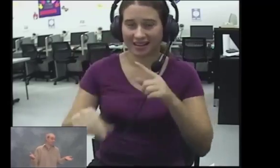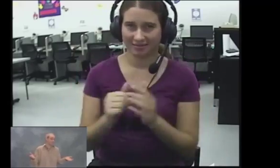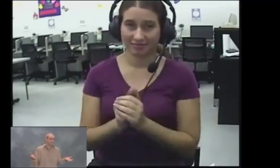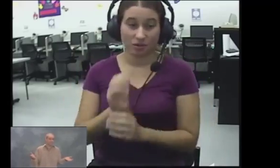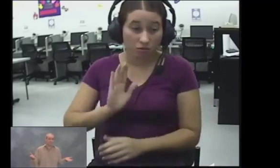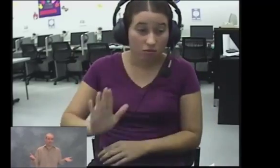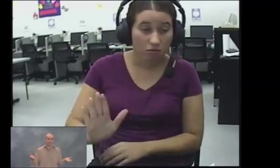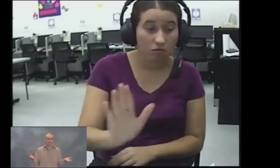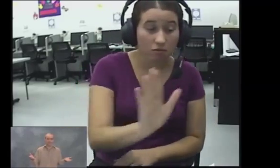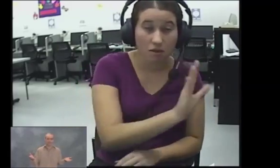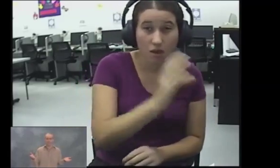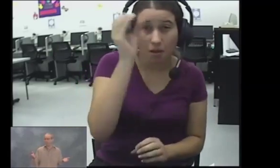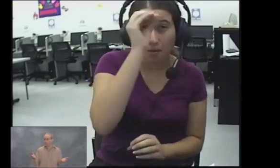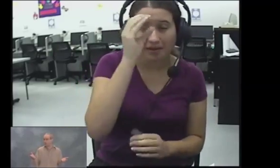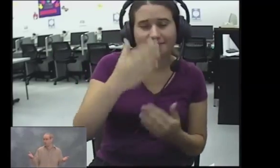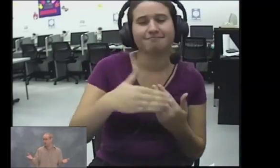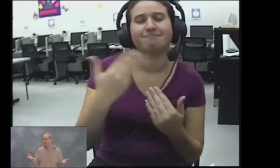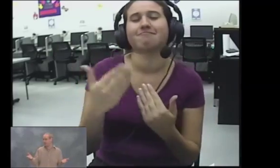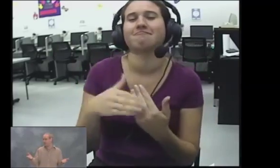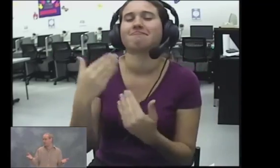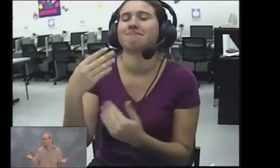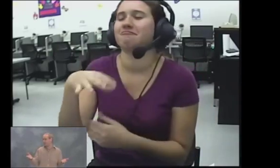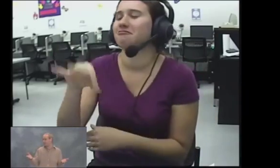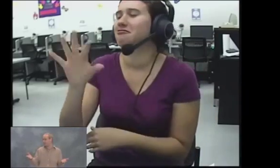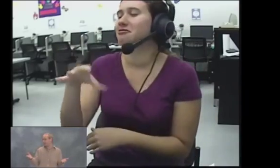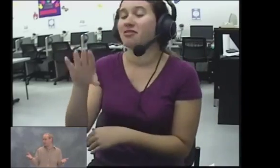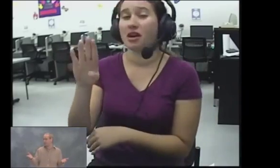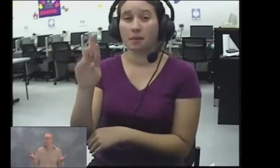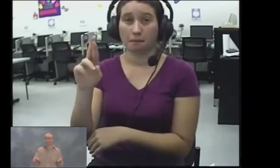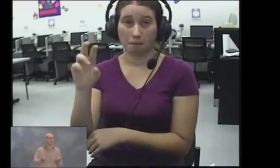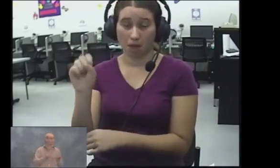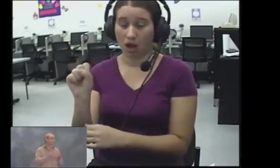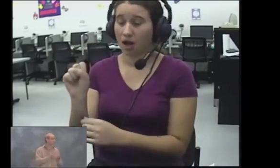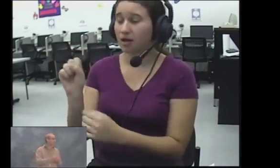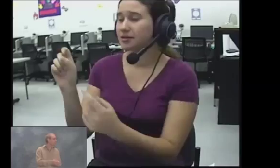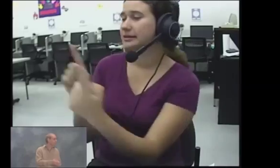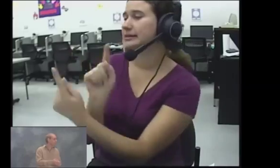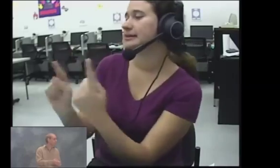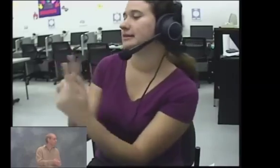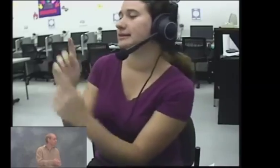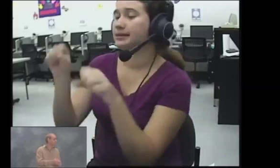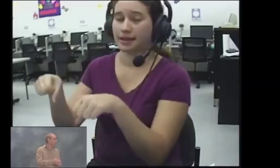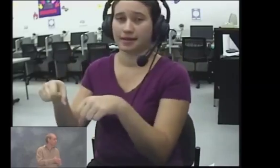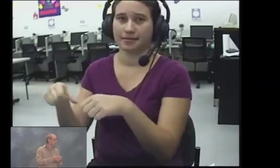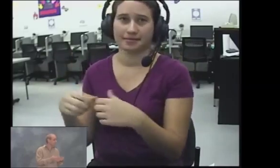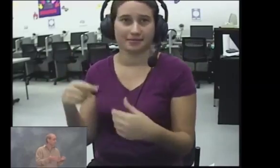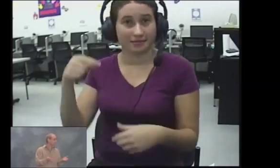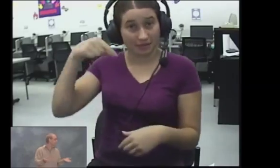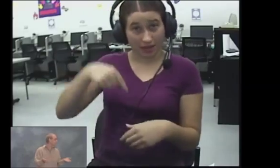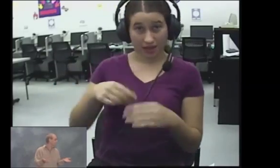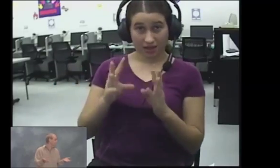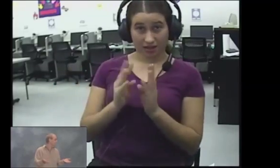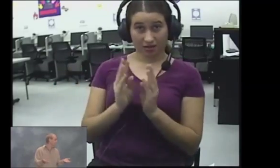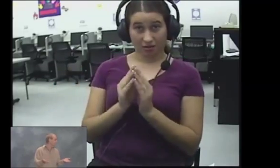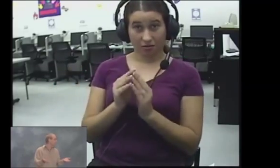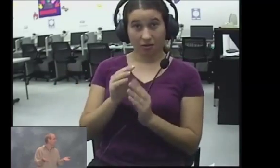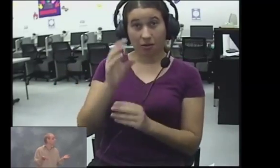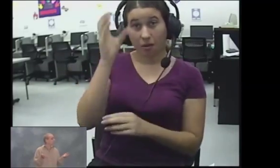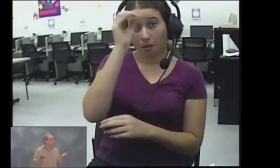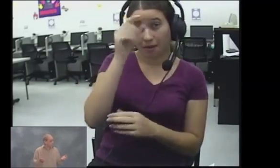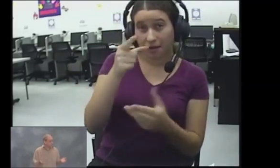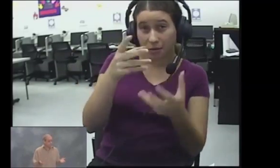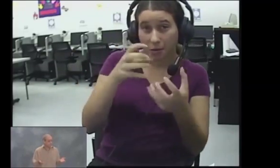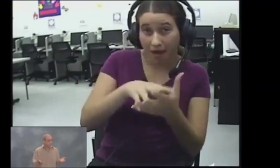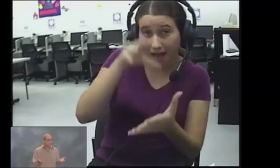are easy to come by. You can go to bars for that, right? But the idea of the rooms is not for you to get people's